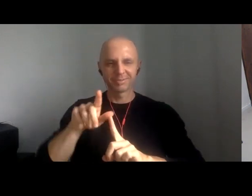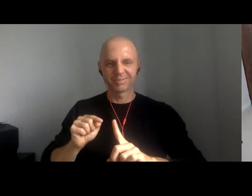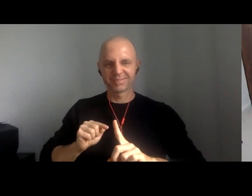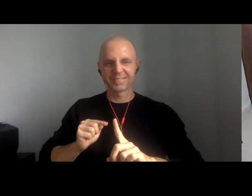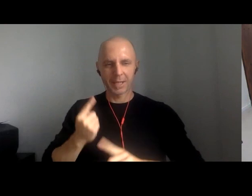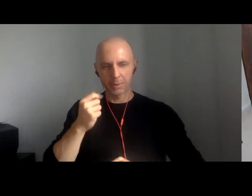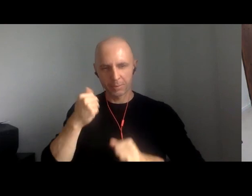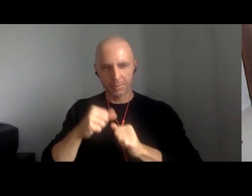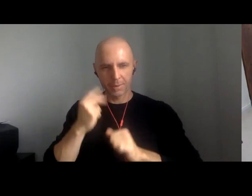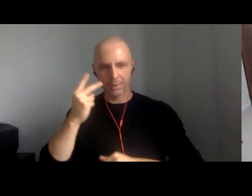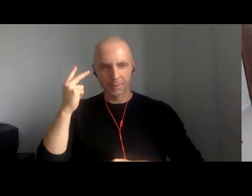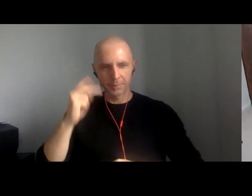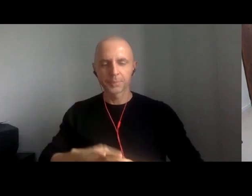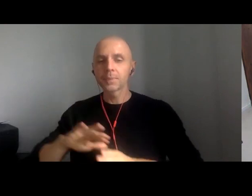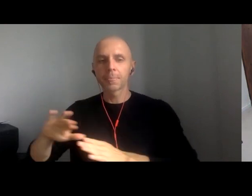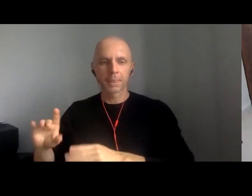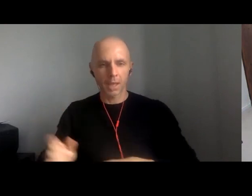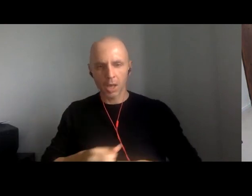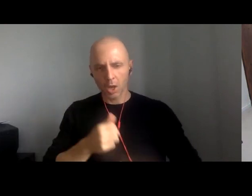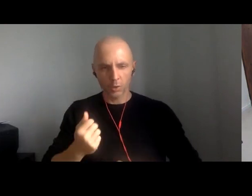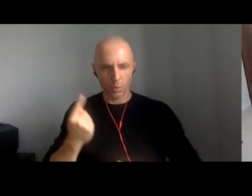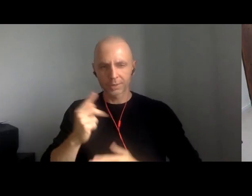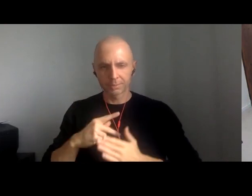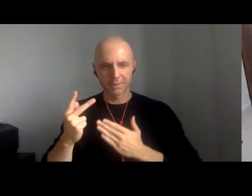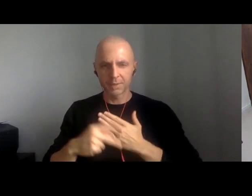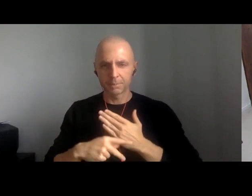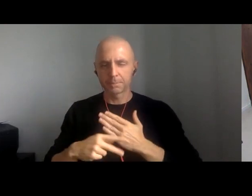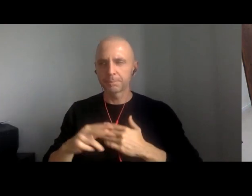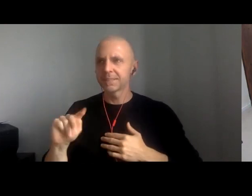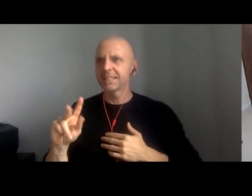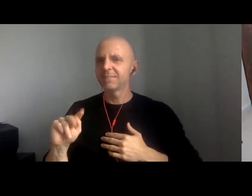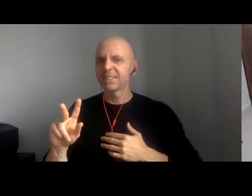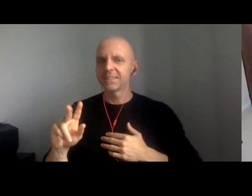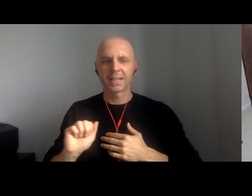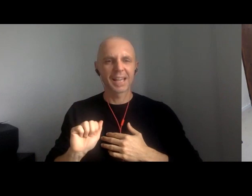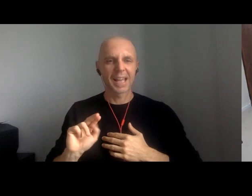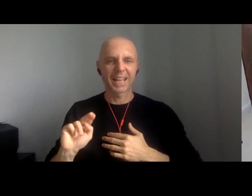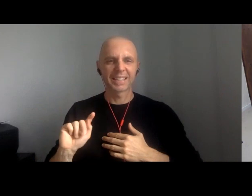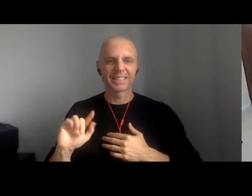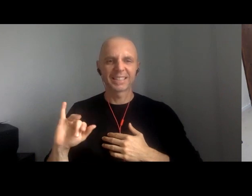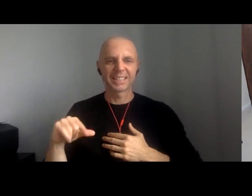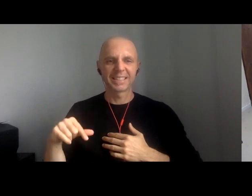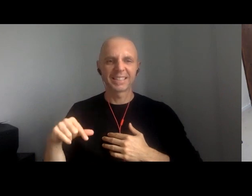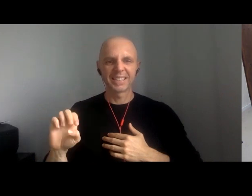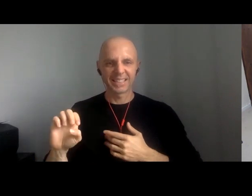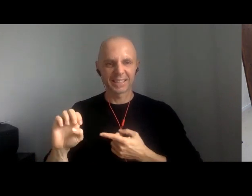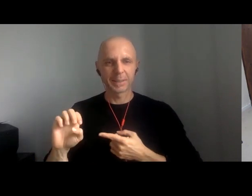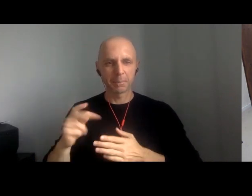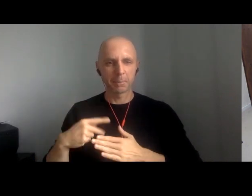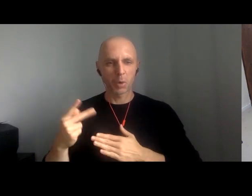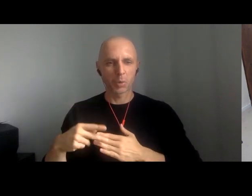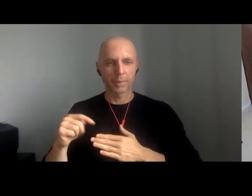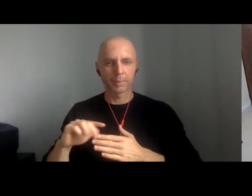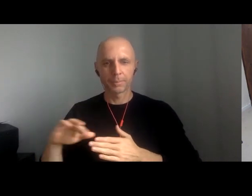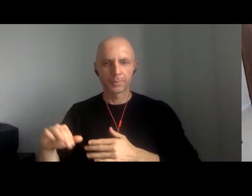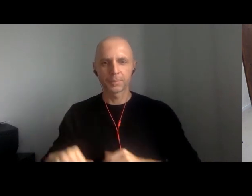program, and we have had a landscape artist of the year here, where they